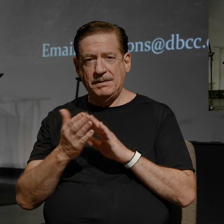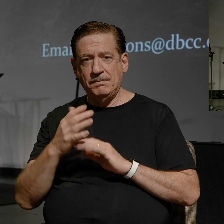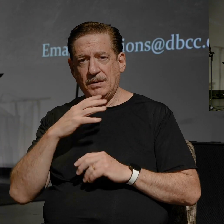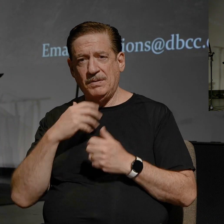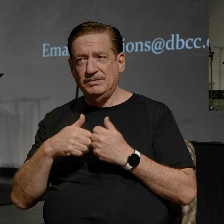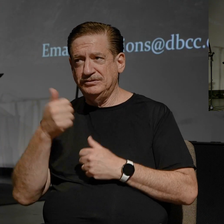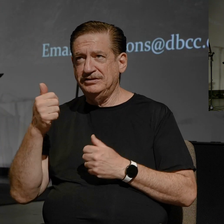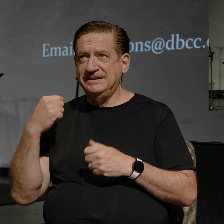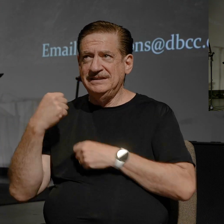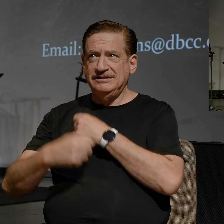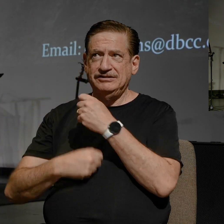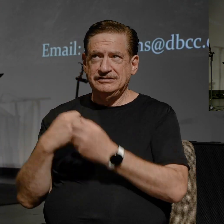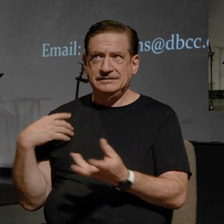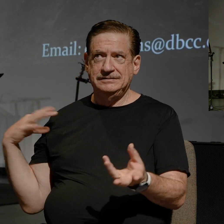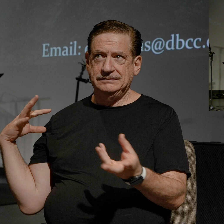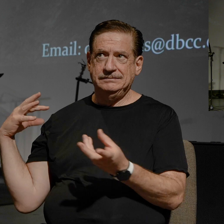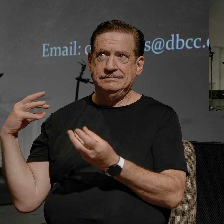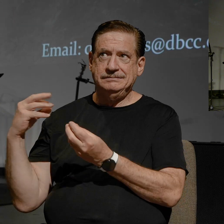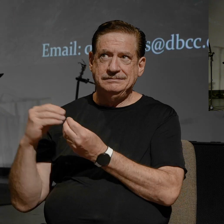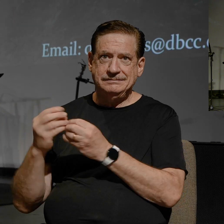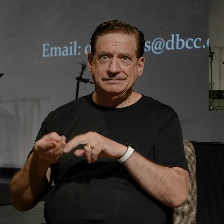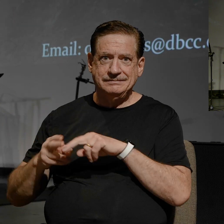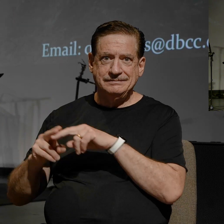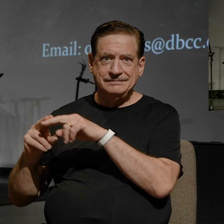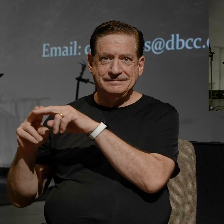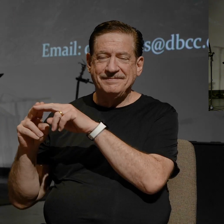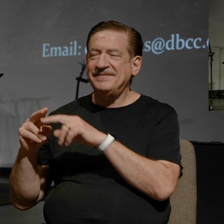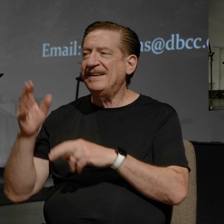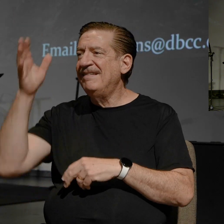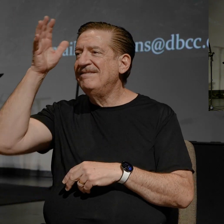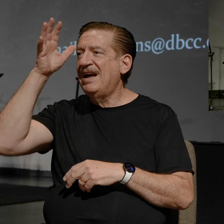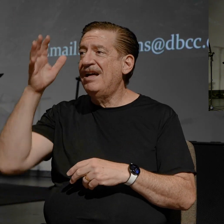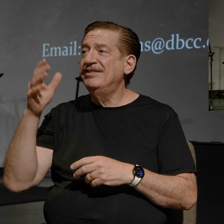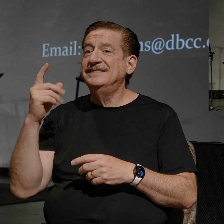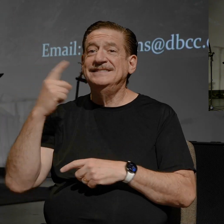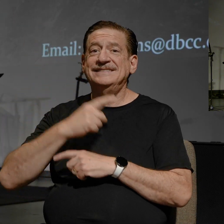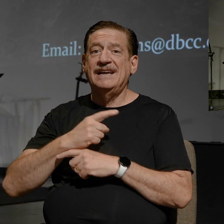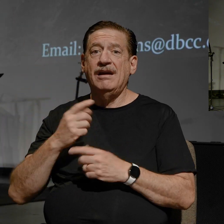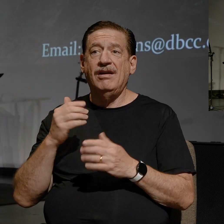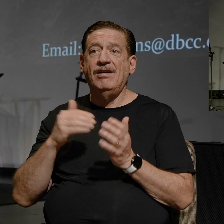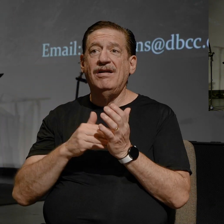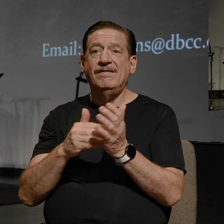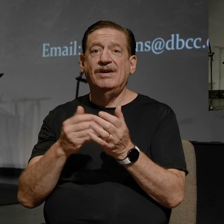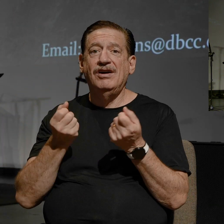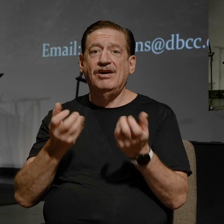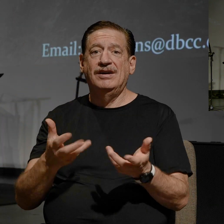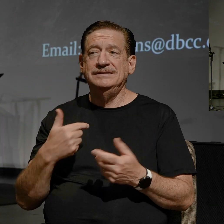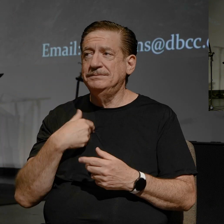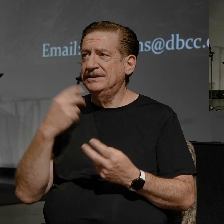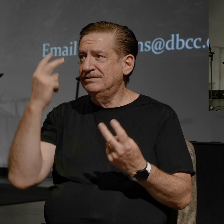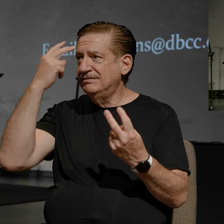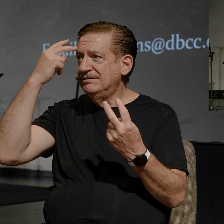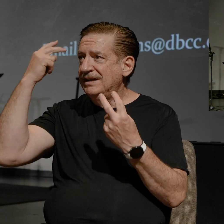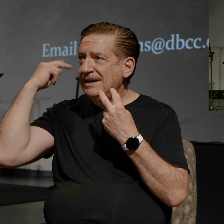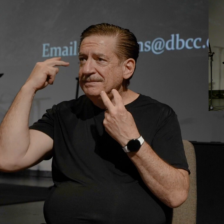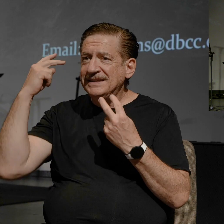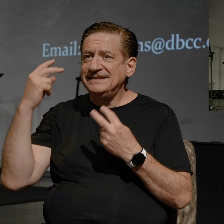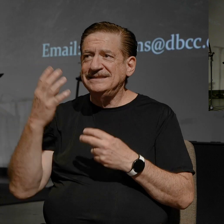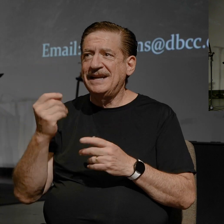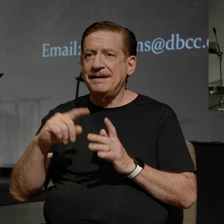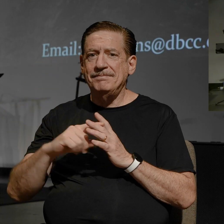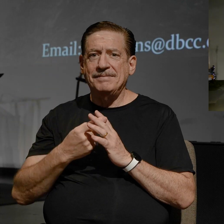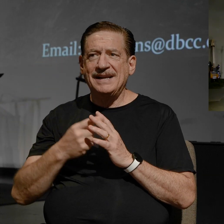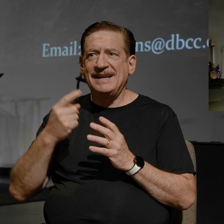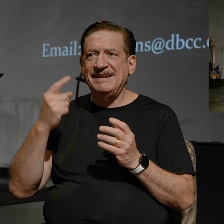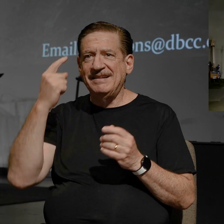have accumulated, Father's Day often causes me to reminisce and begin to